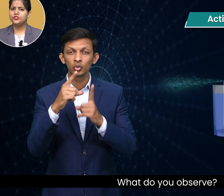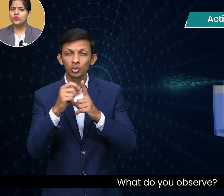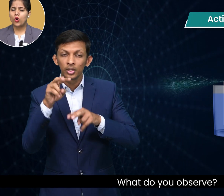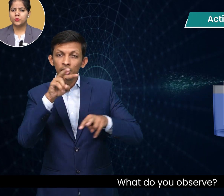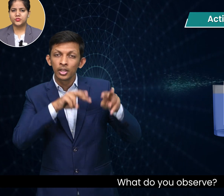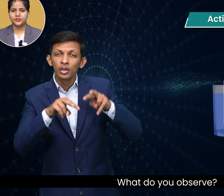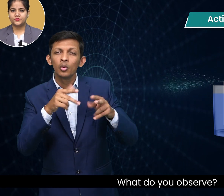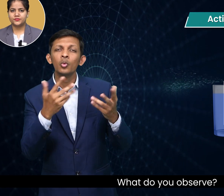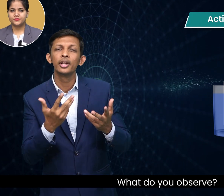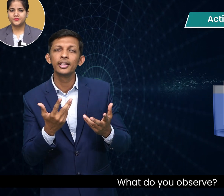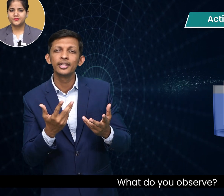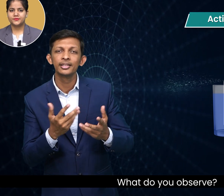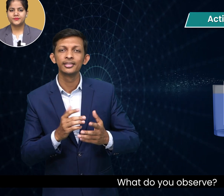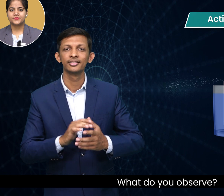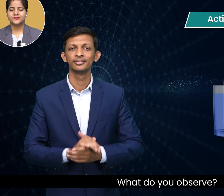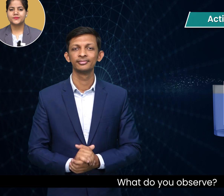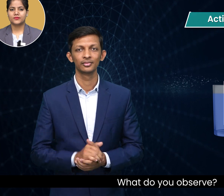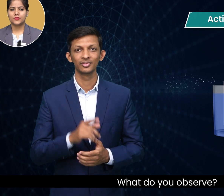What do you observe?